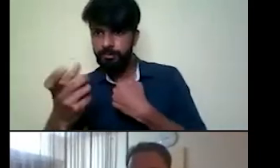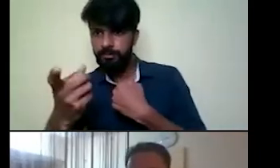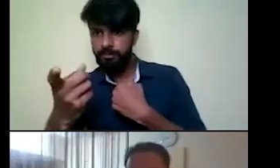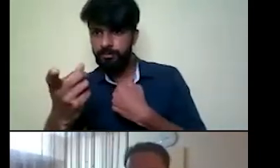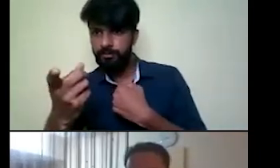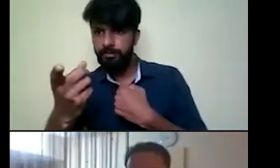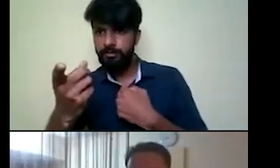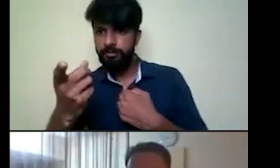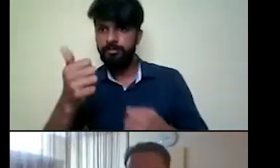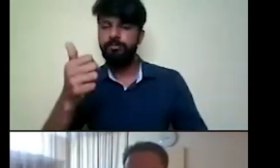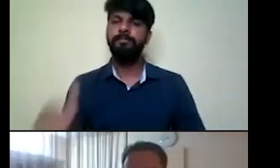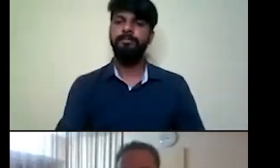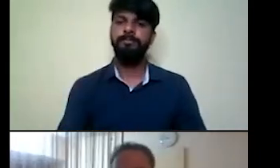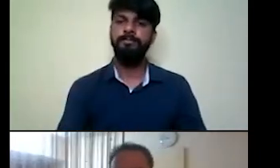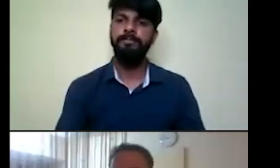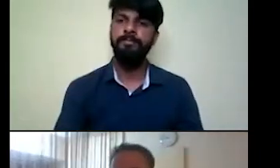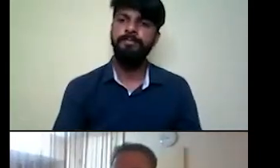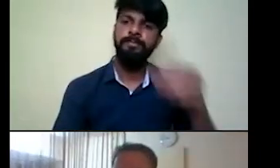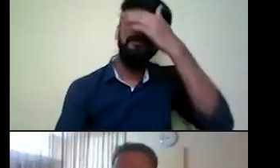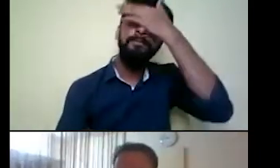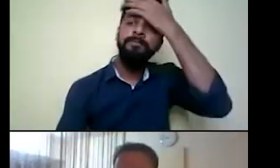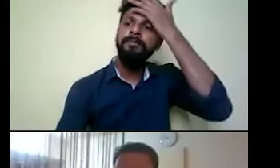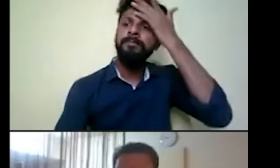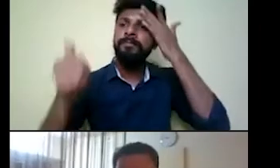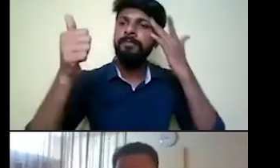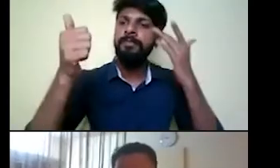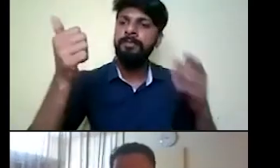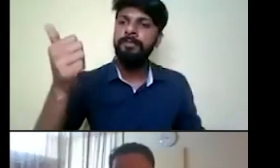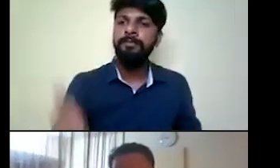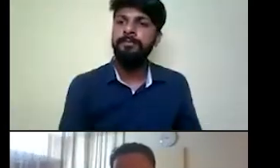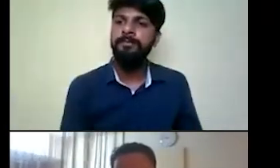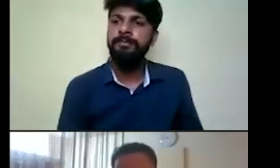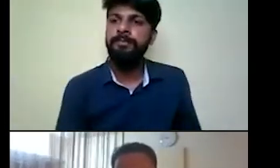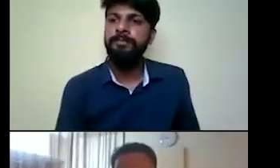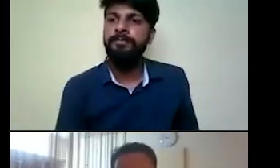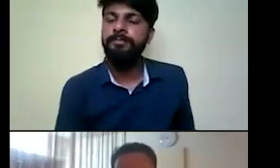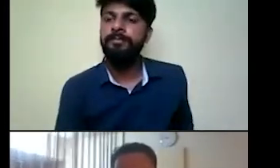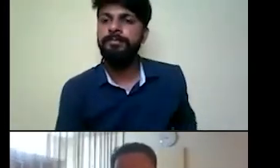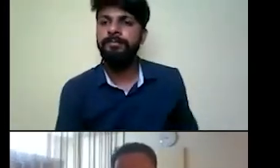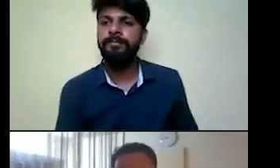Tushar, would you like to take over? Okay.